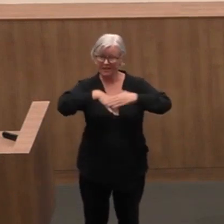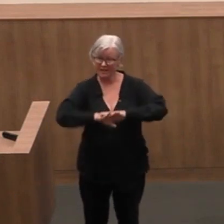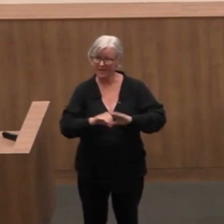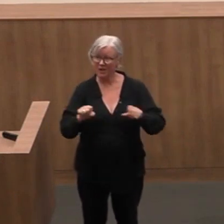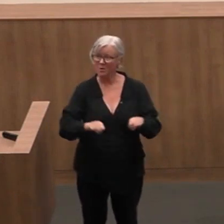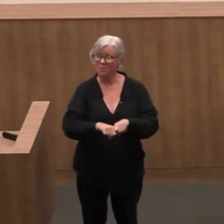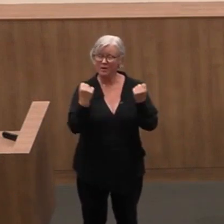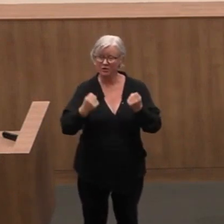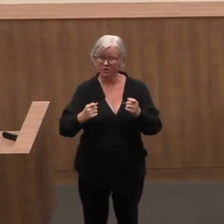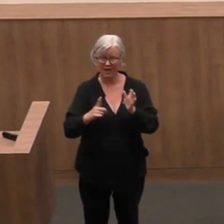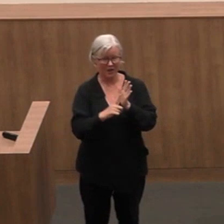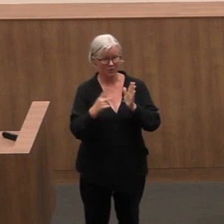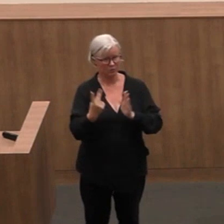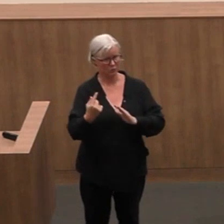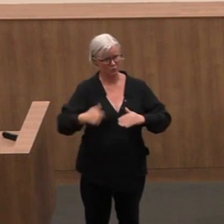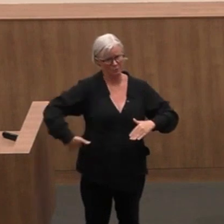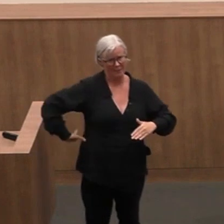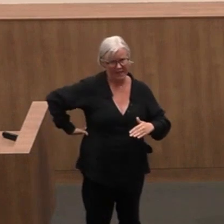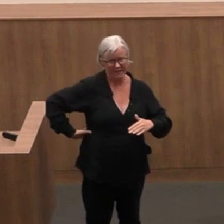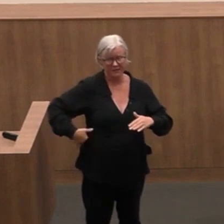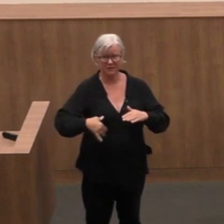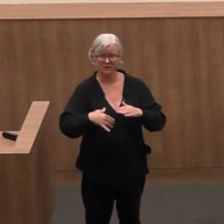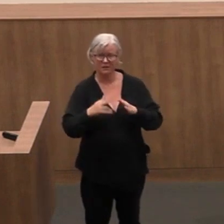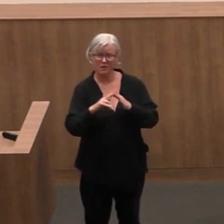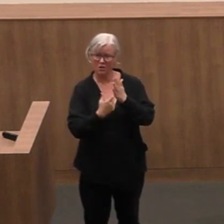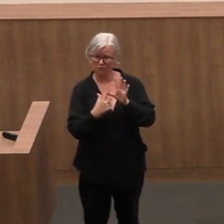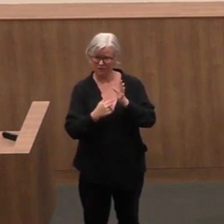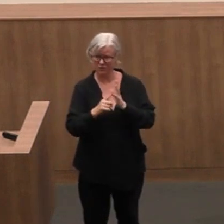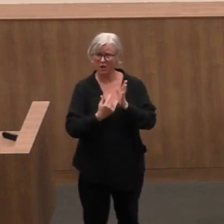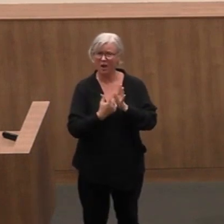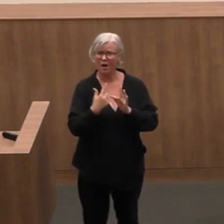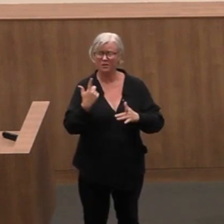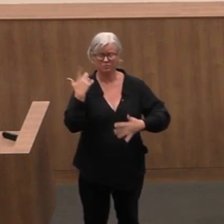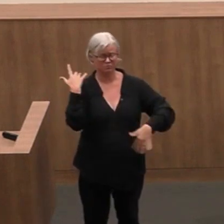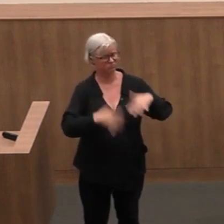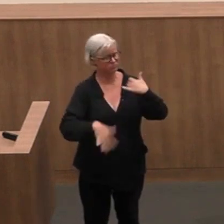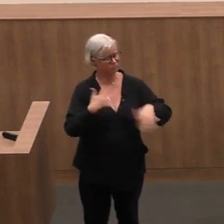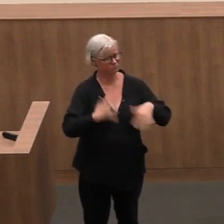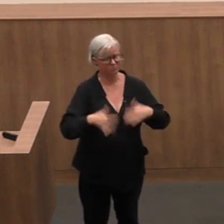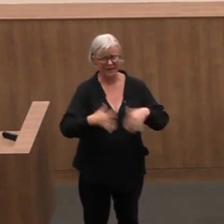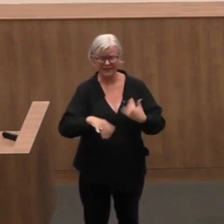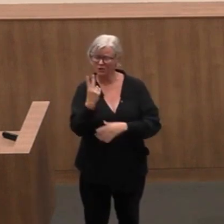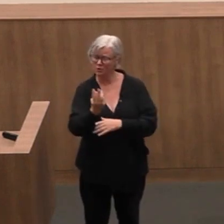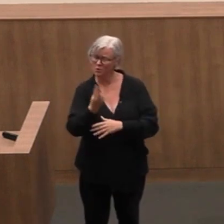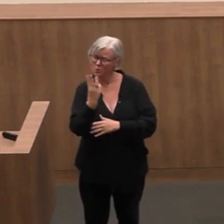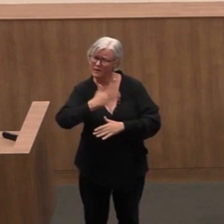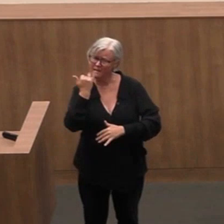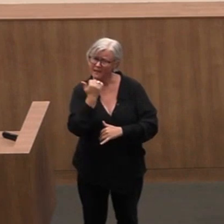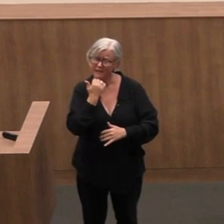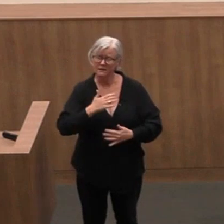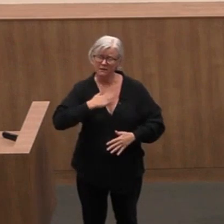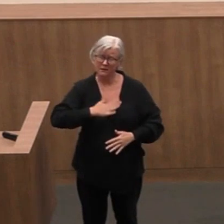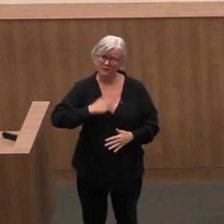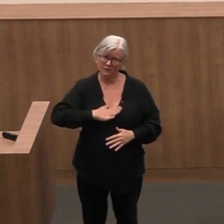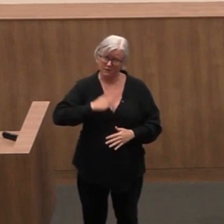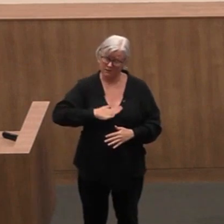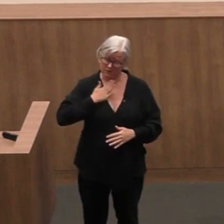fracture, an L2 fracture to her back, so it was an immense pain. She's toughed it out for 2 or 3 days.